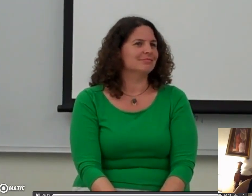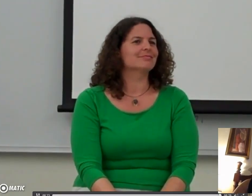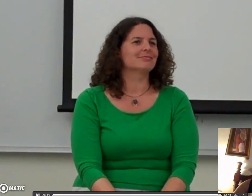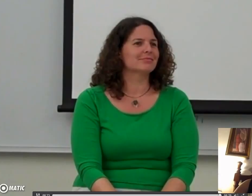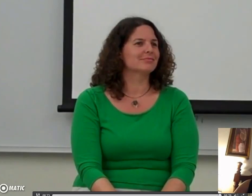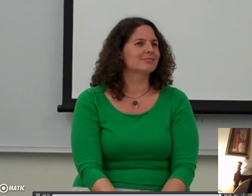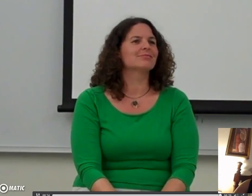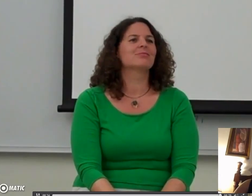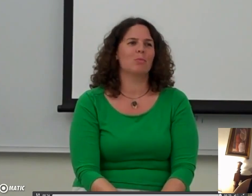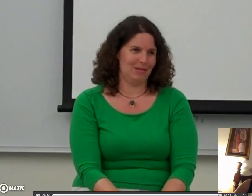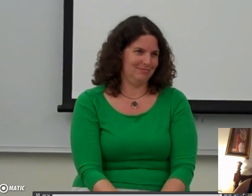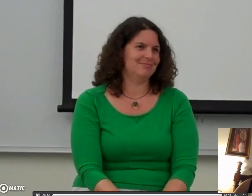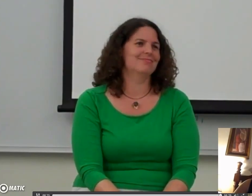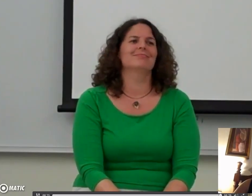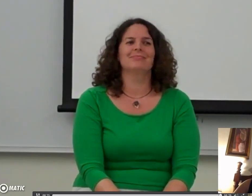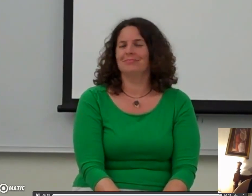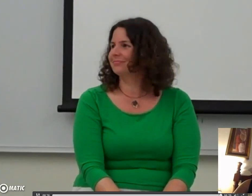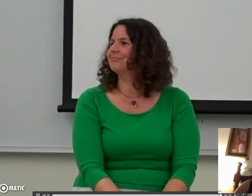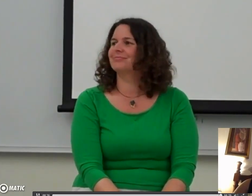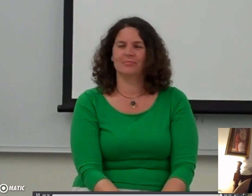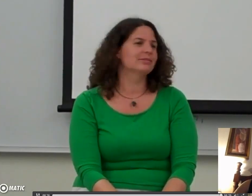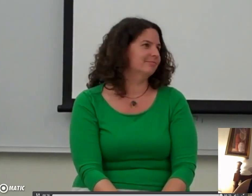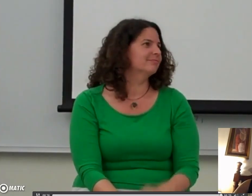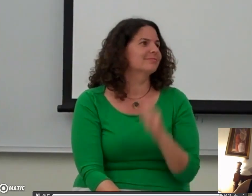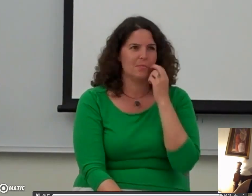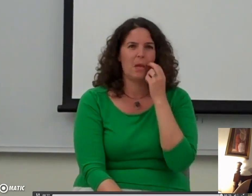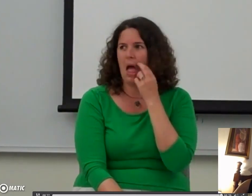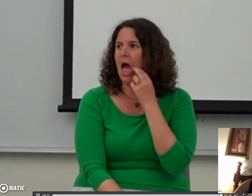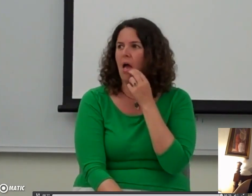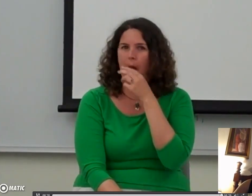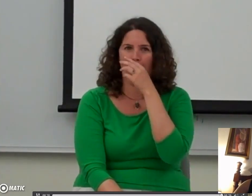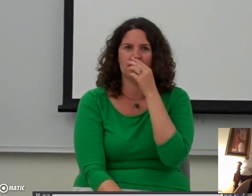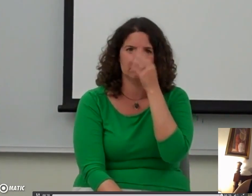area. So that's why the story may have been challenging, I understand.